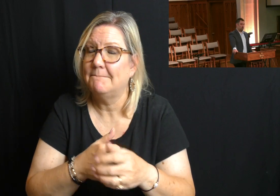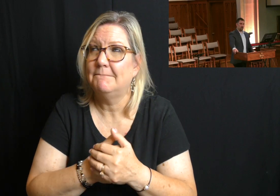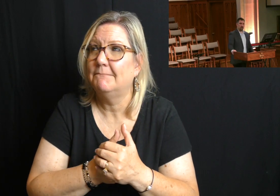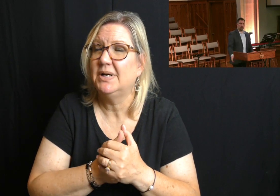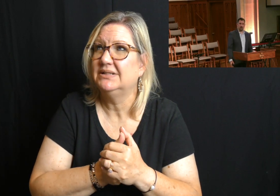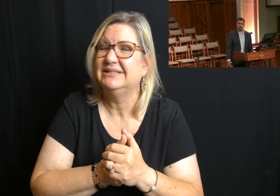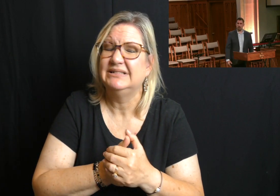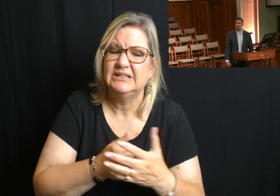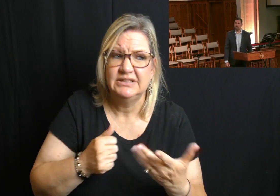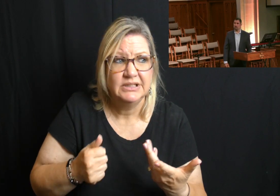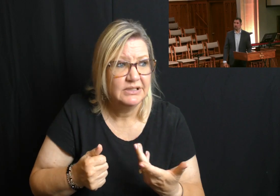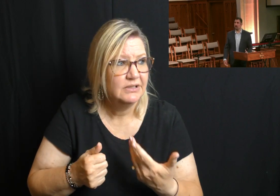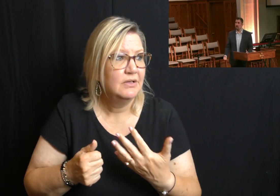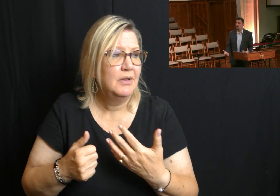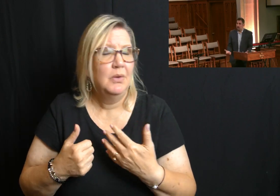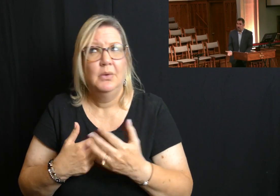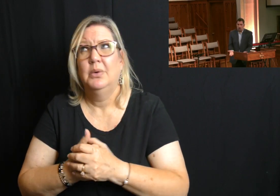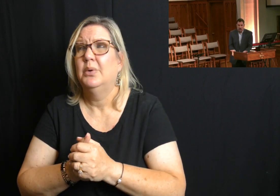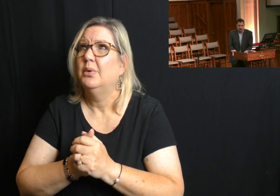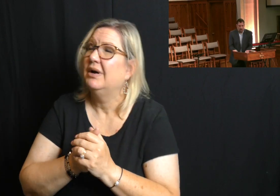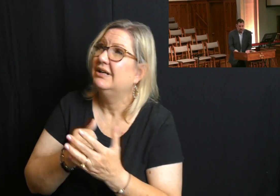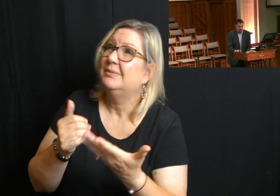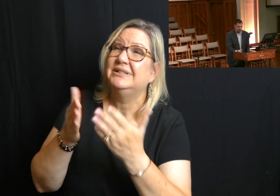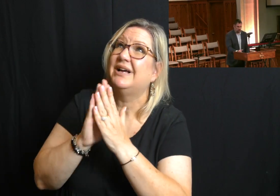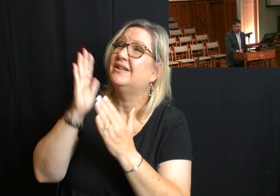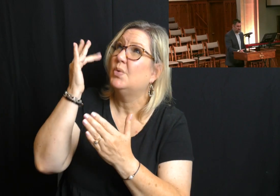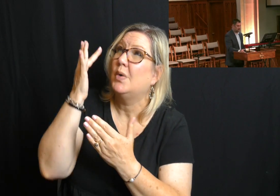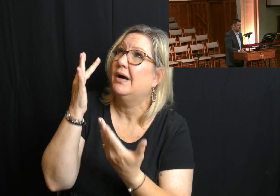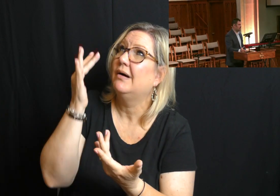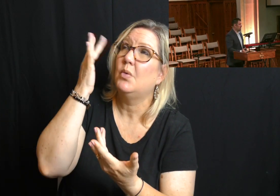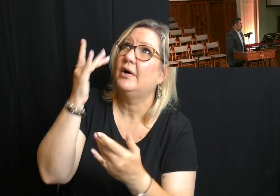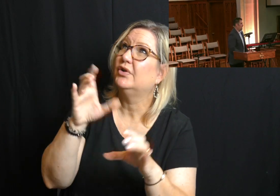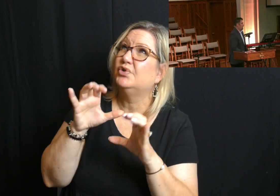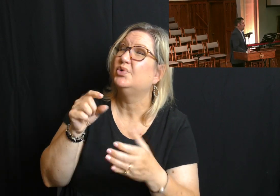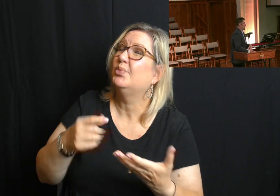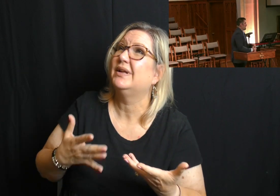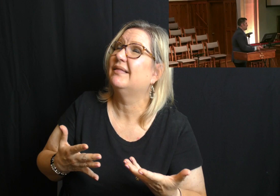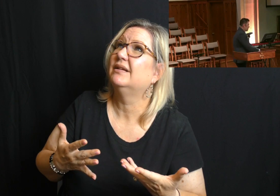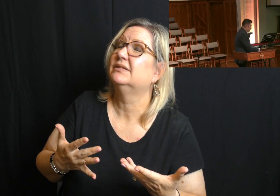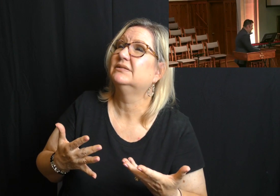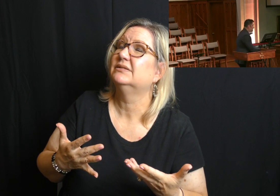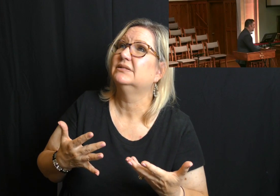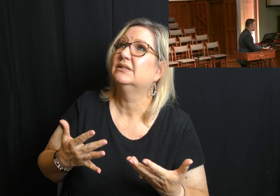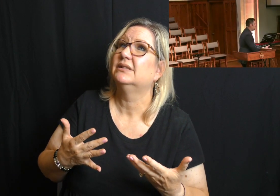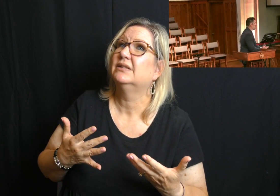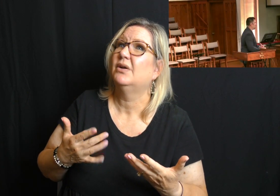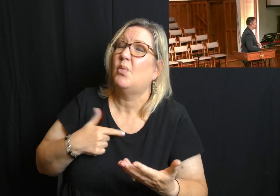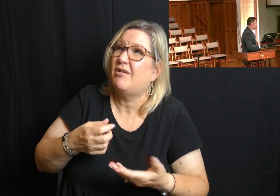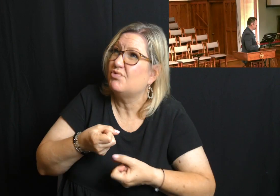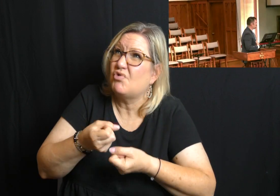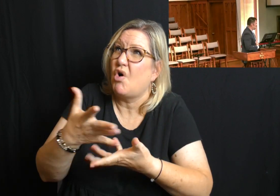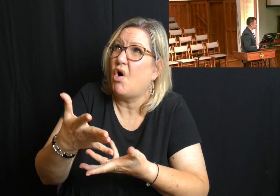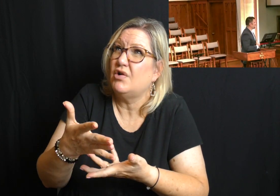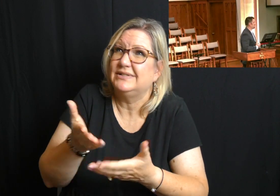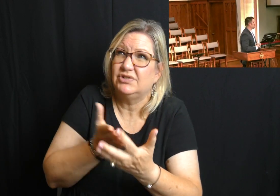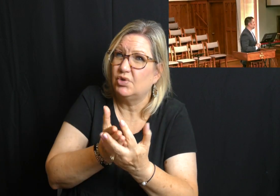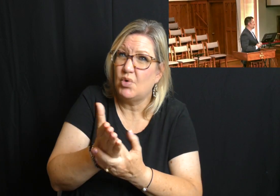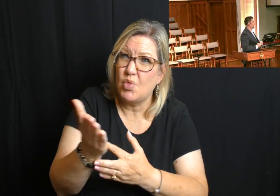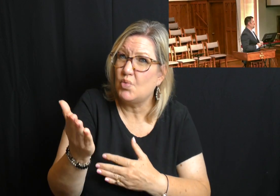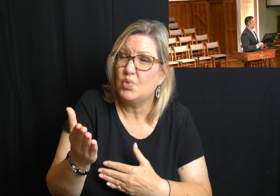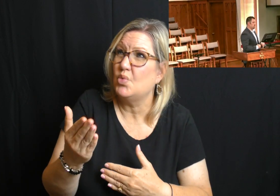So I began to wrestle with God and say, God, why? Why are you doing this? Why are you causing us to go through this? And I was